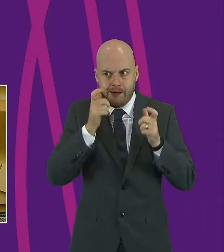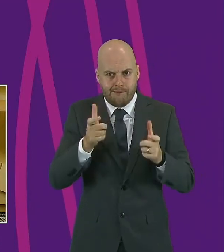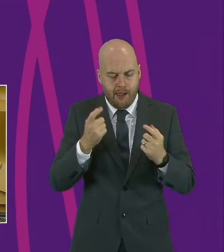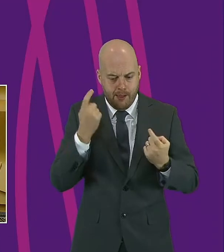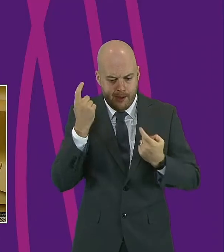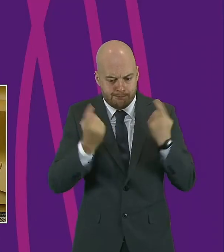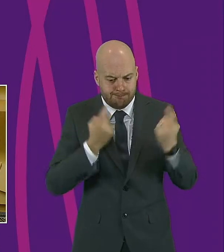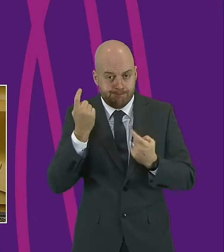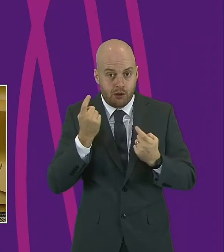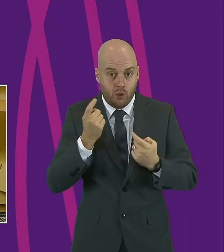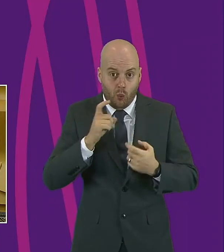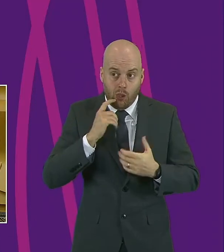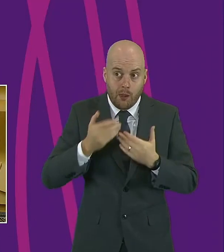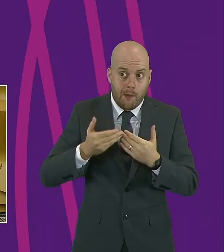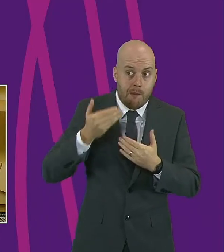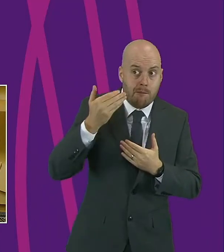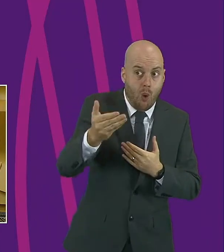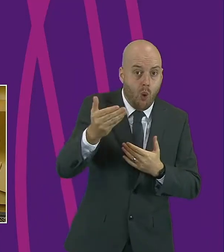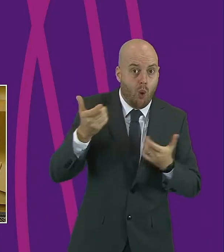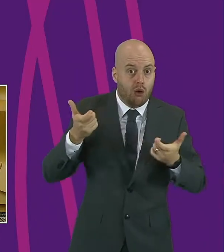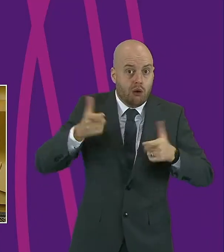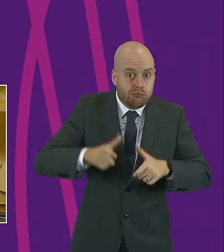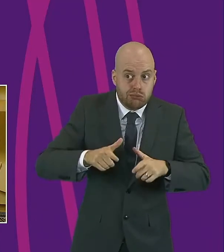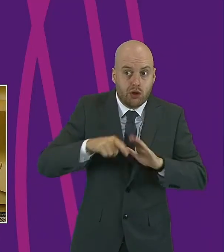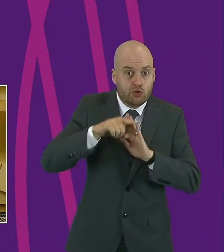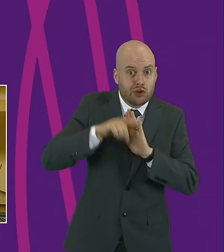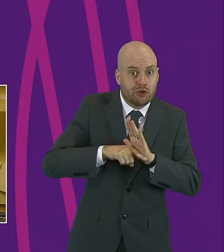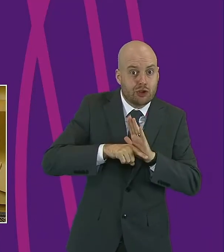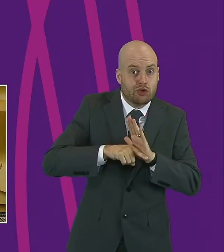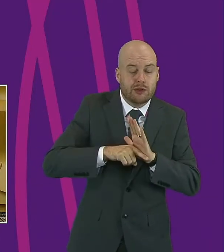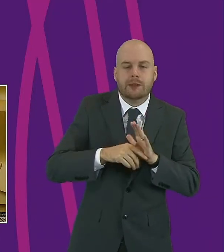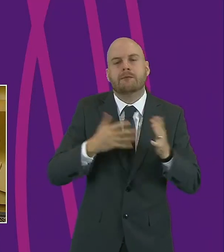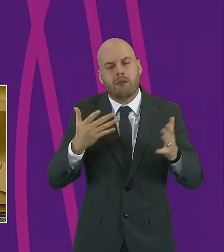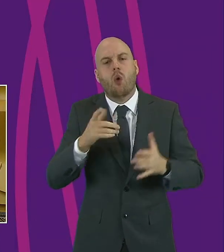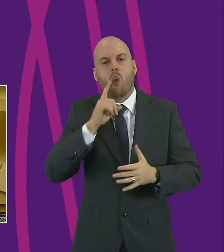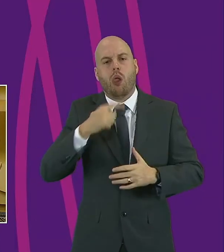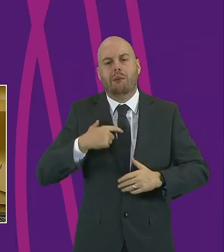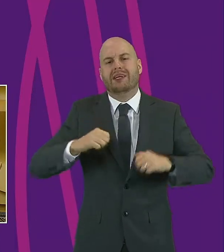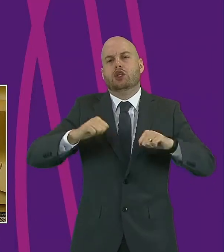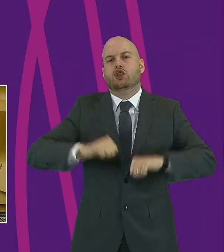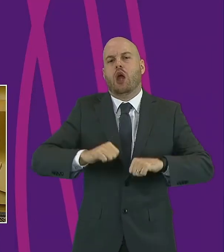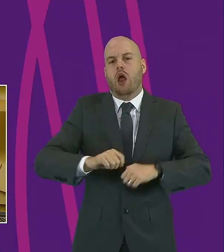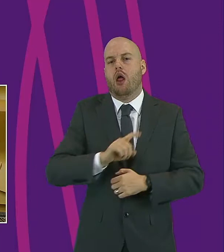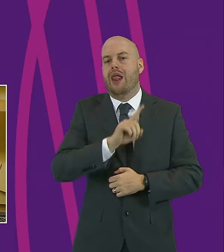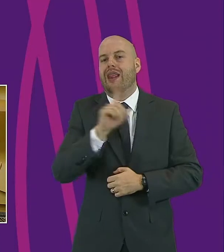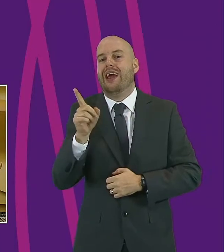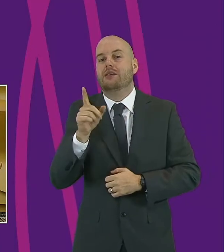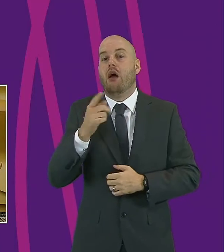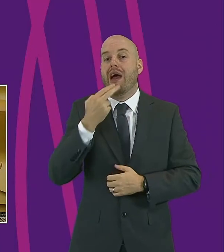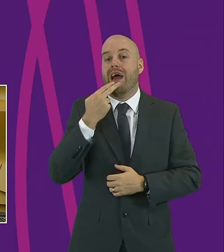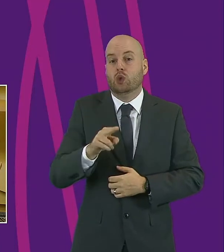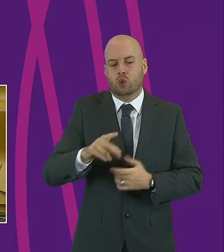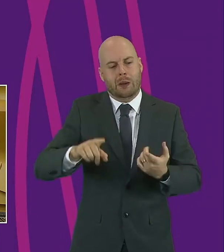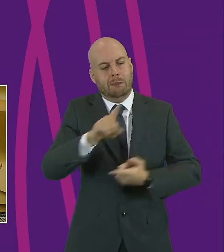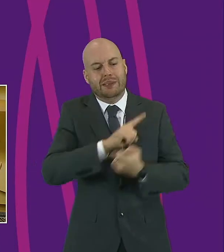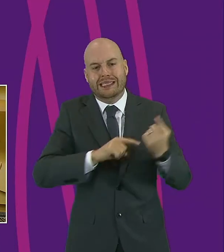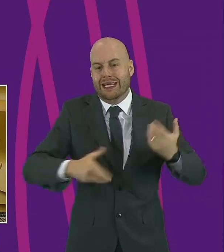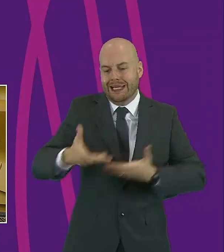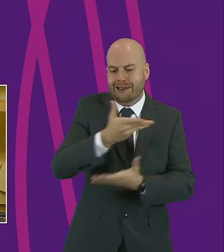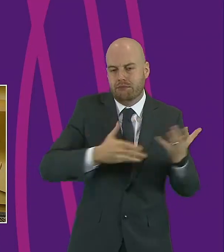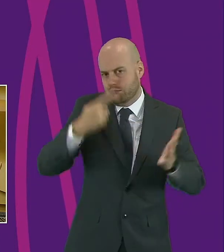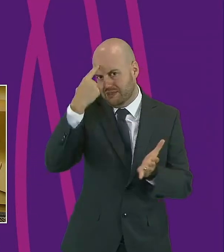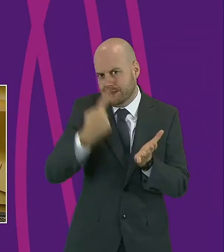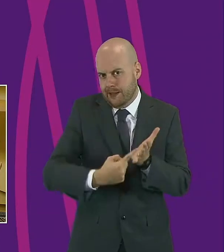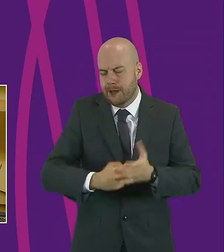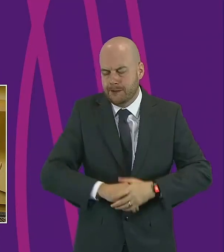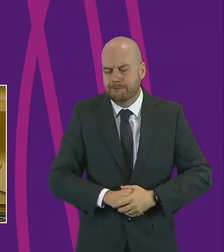are necessary. I will chair a further meeting of the Scottish Government's Resilience Committee later this afternoon. In addition, there are several cases linked